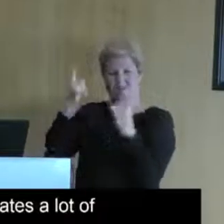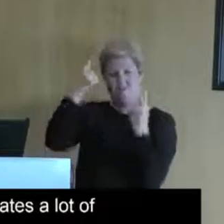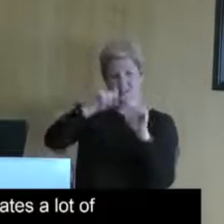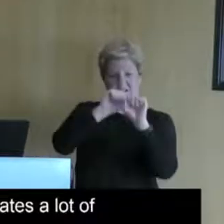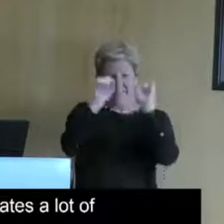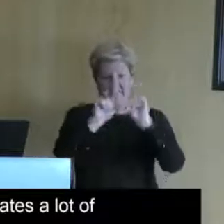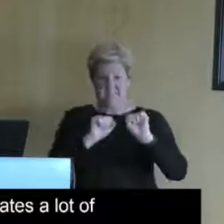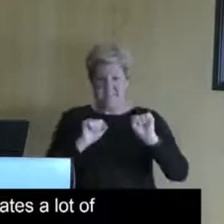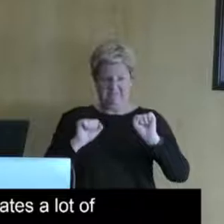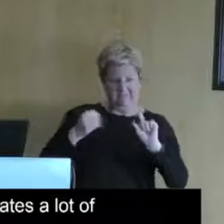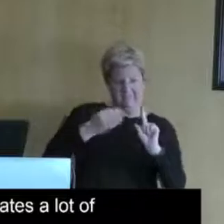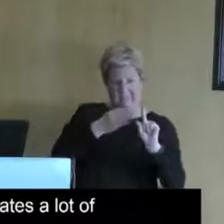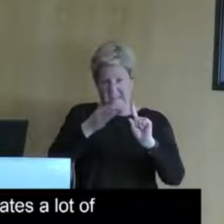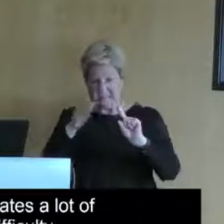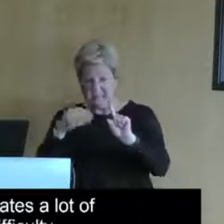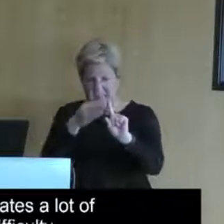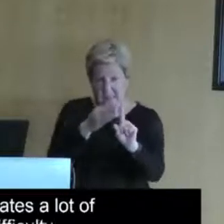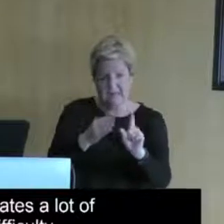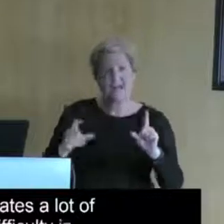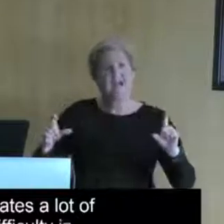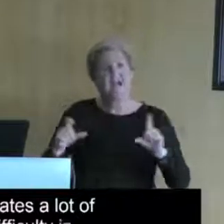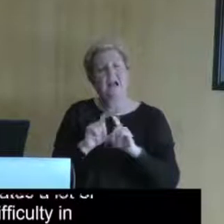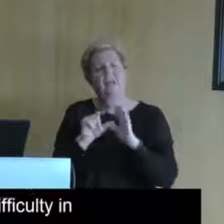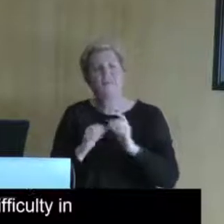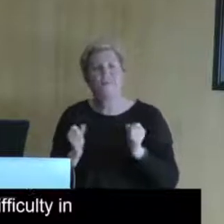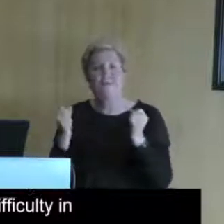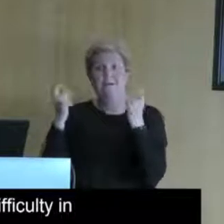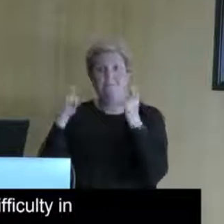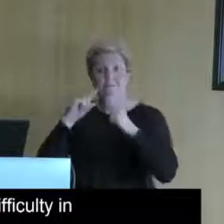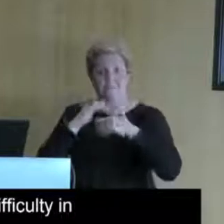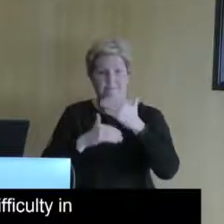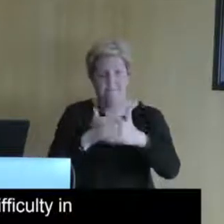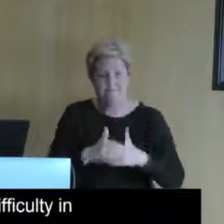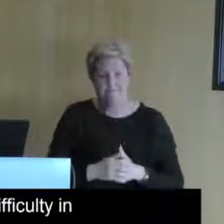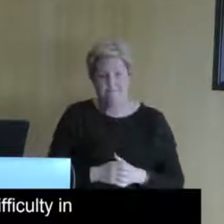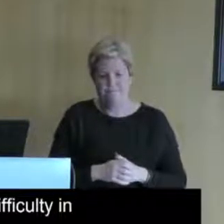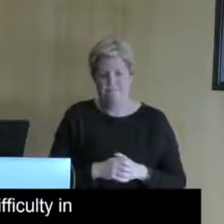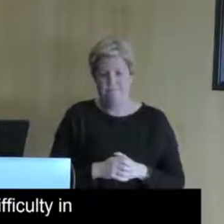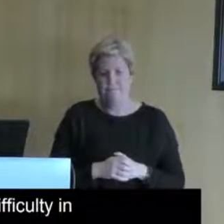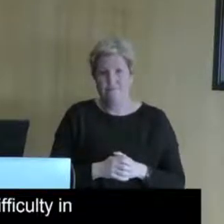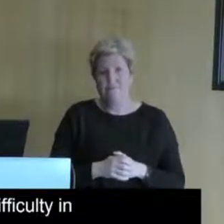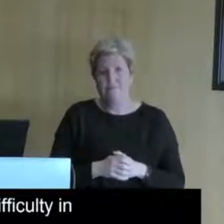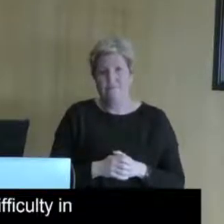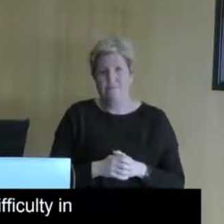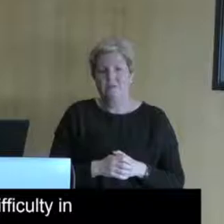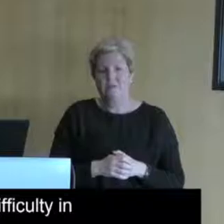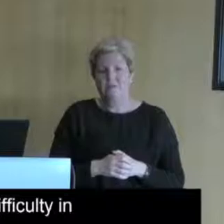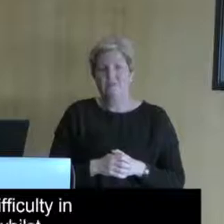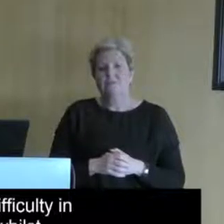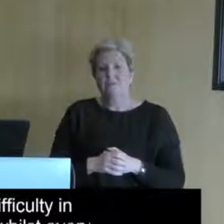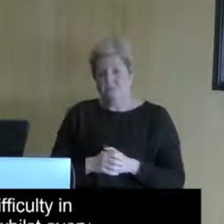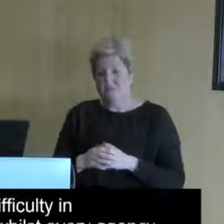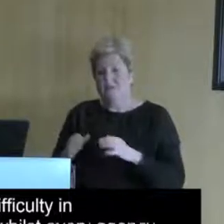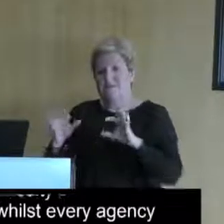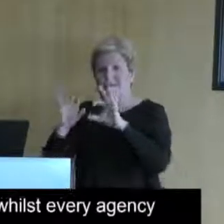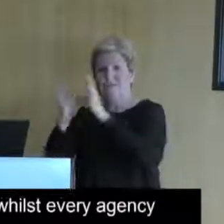agencies in a system all operating off different policies and procedures, that creates a lot of